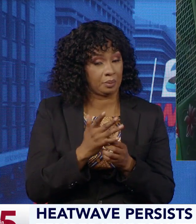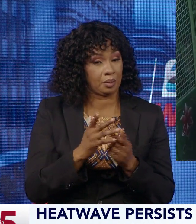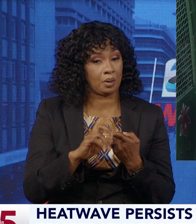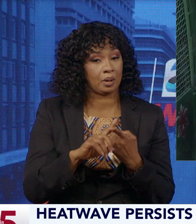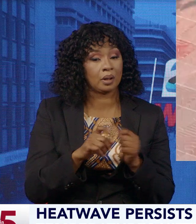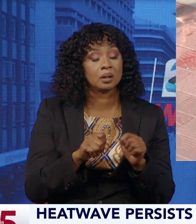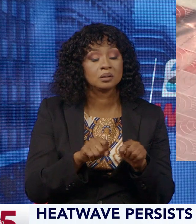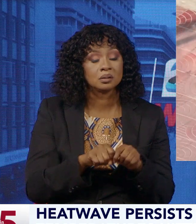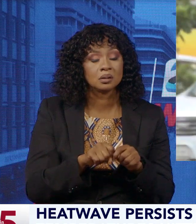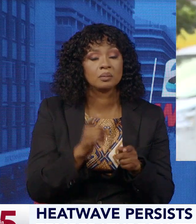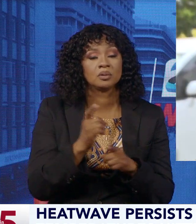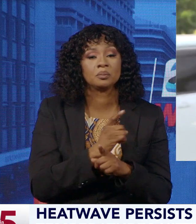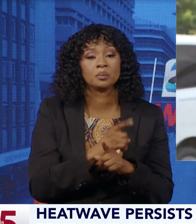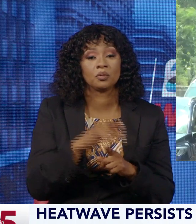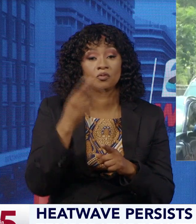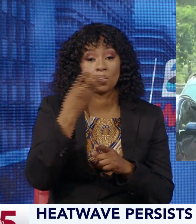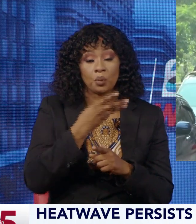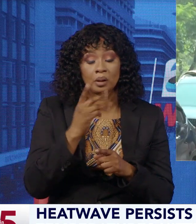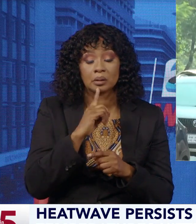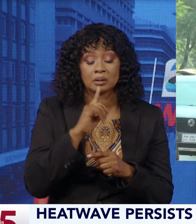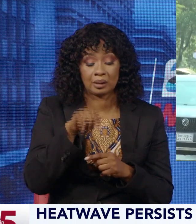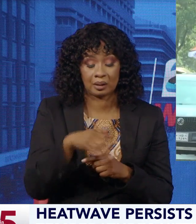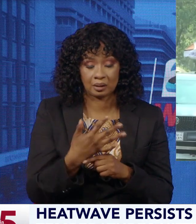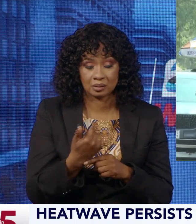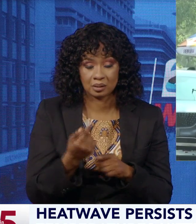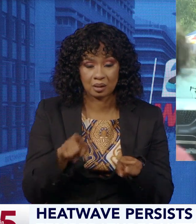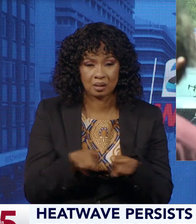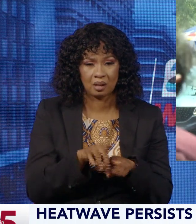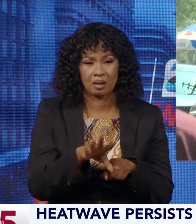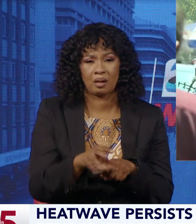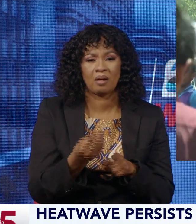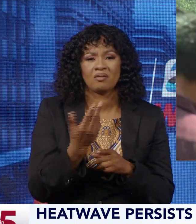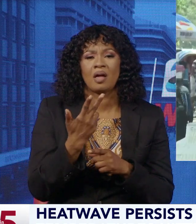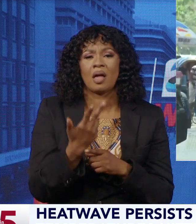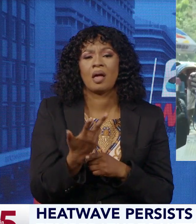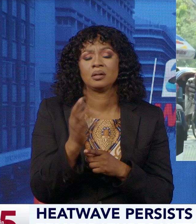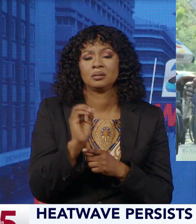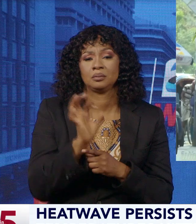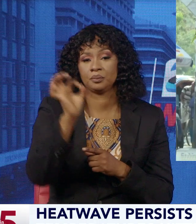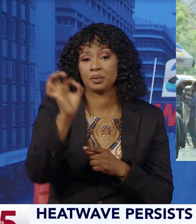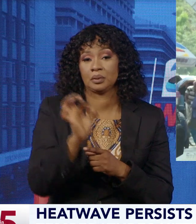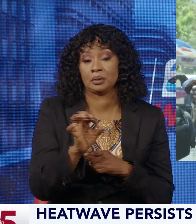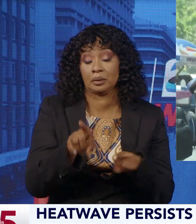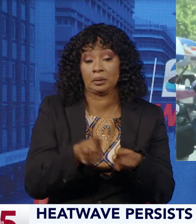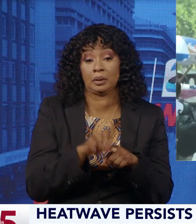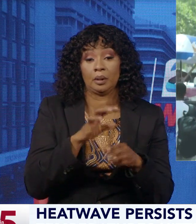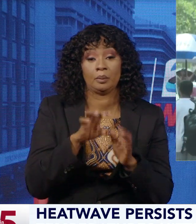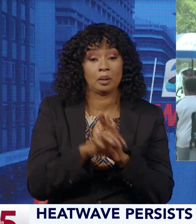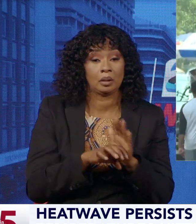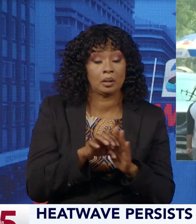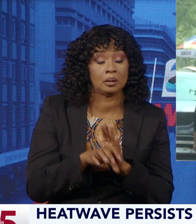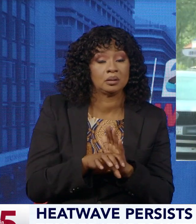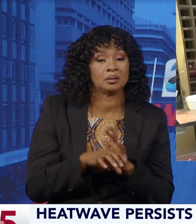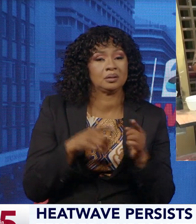Bangladesh Meteorological Department said this year the heat wave covered around 80% of the country, and such an unbroken